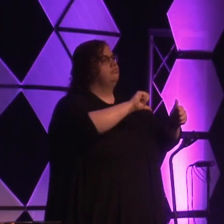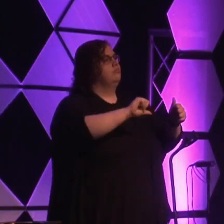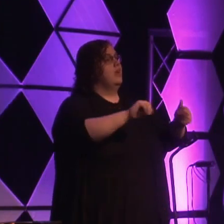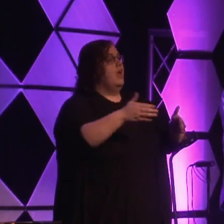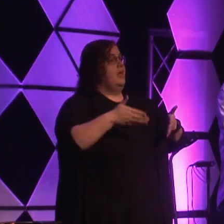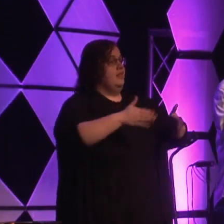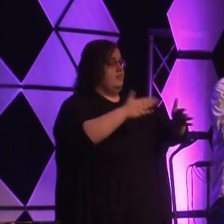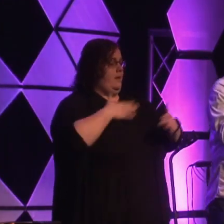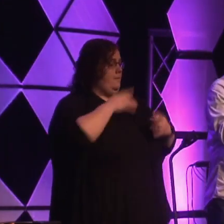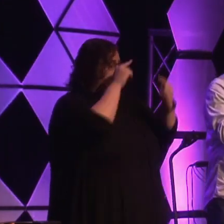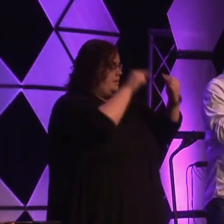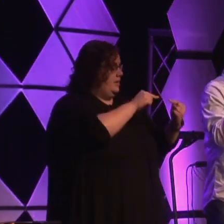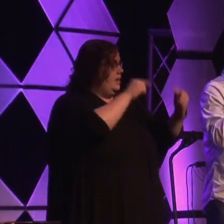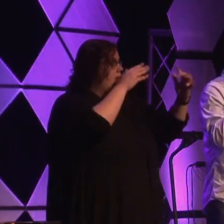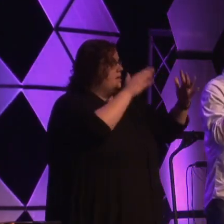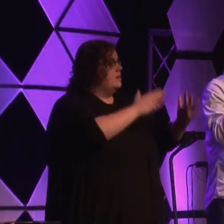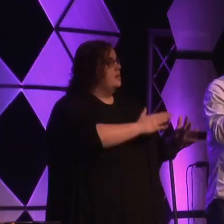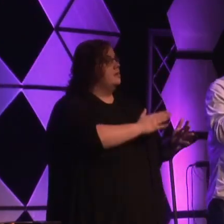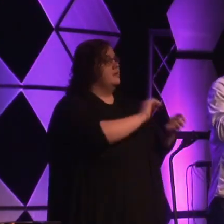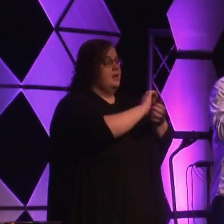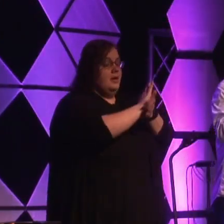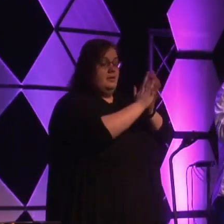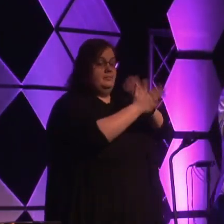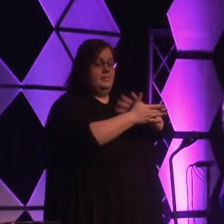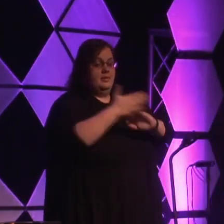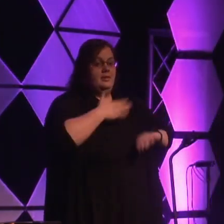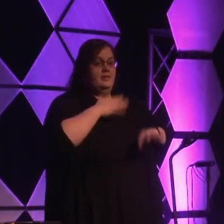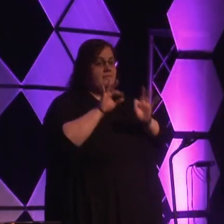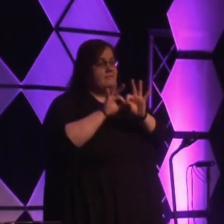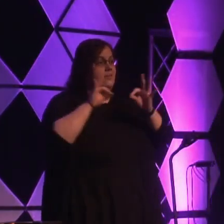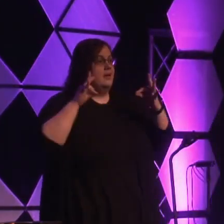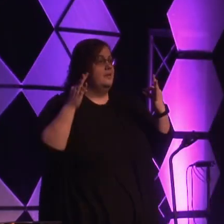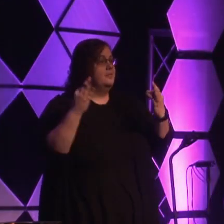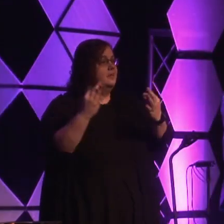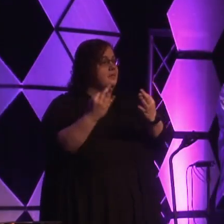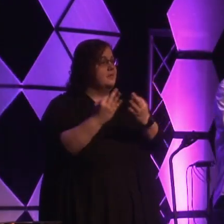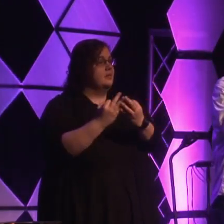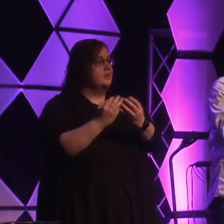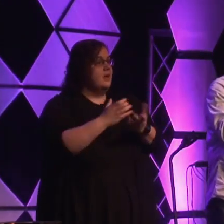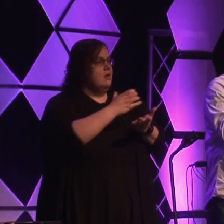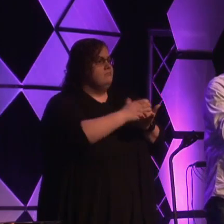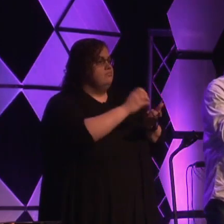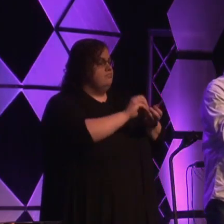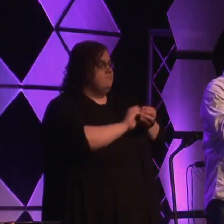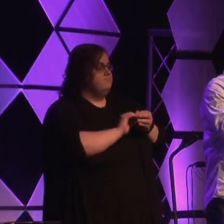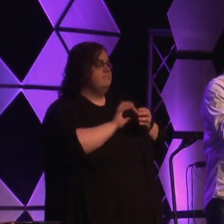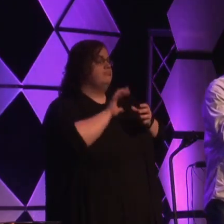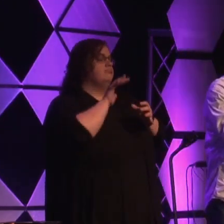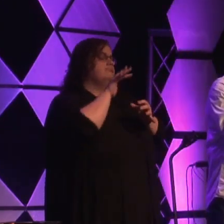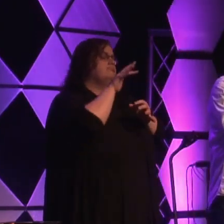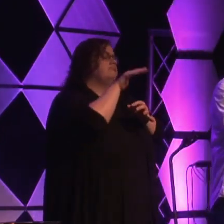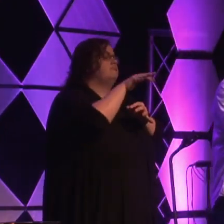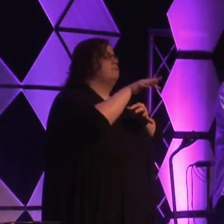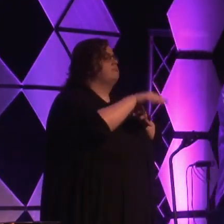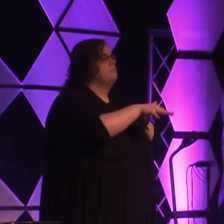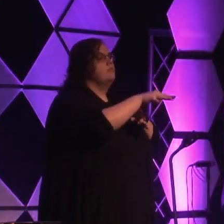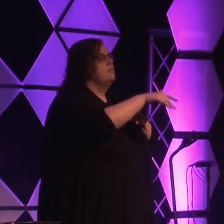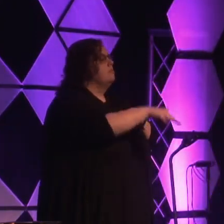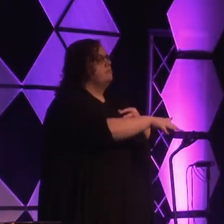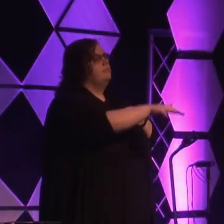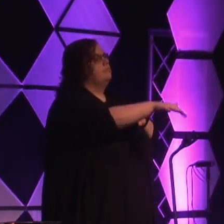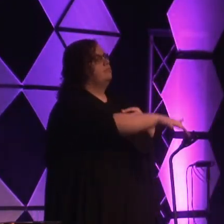other. Let my enemy be my family. Fill my cup till